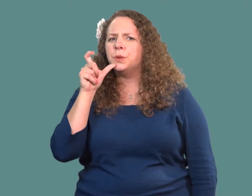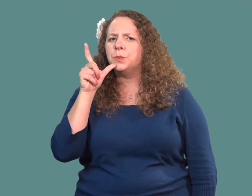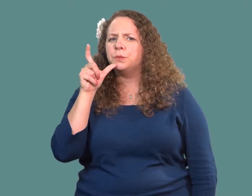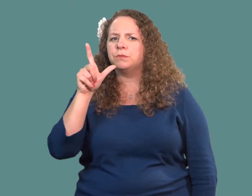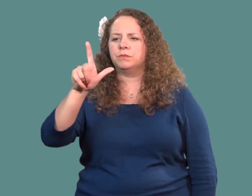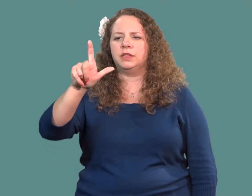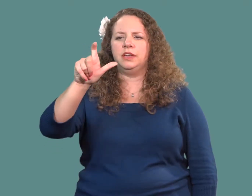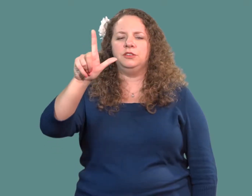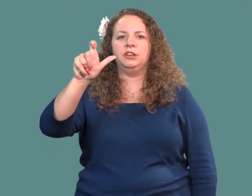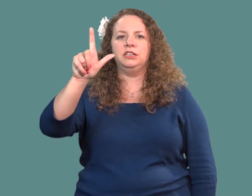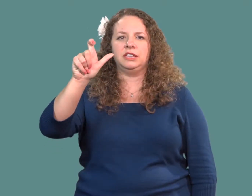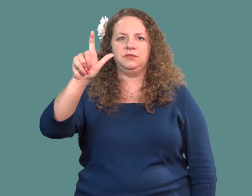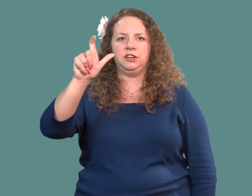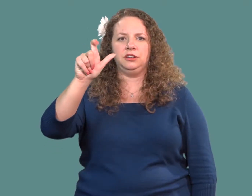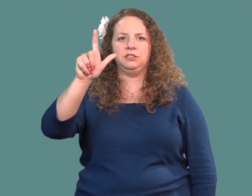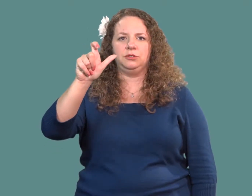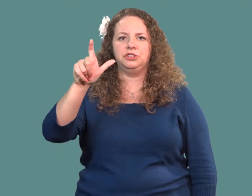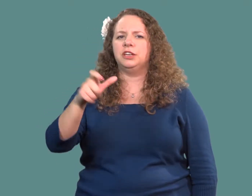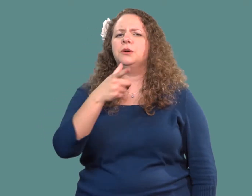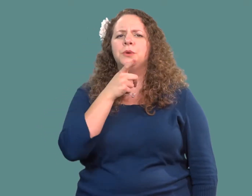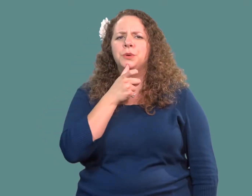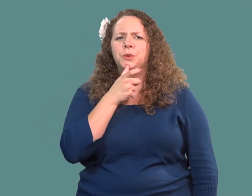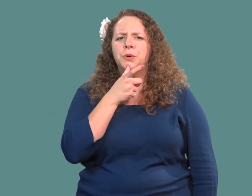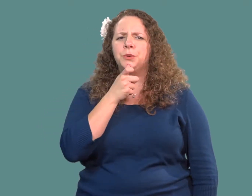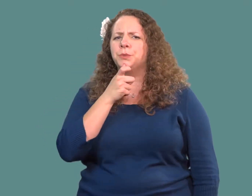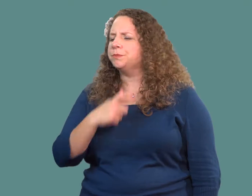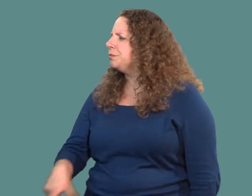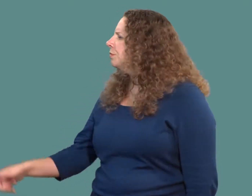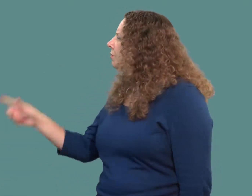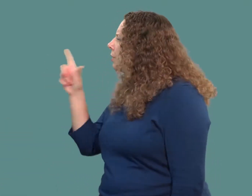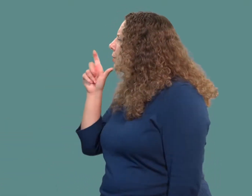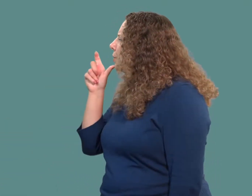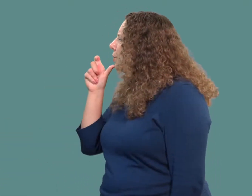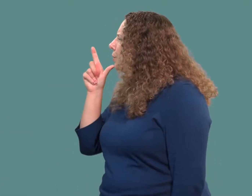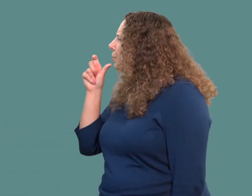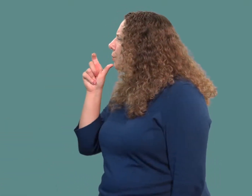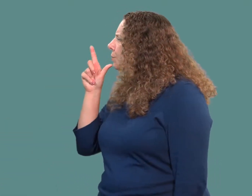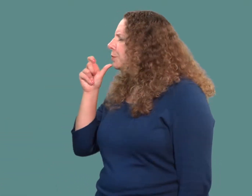who. Okay, and your index finger is scrunching. Who, who.